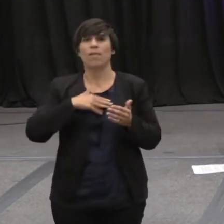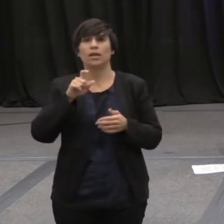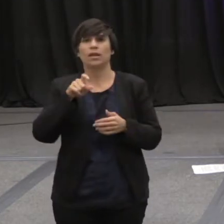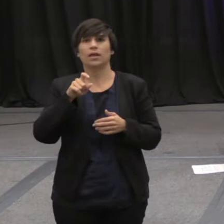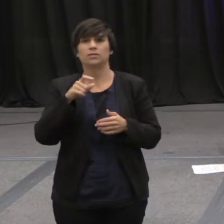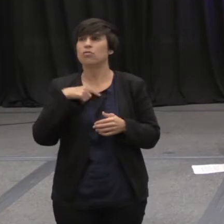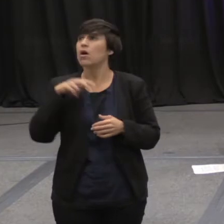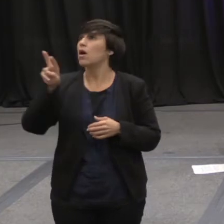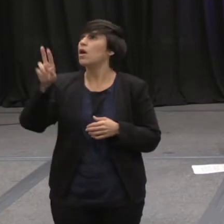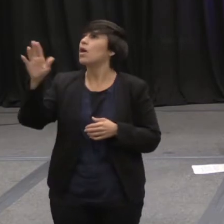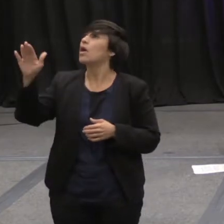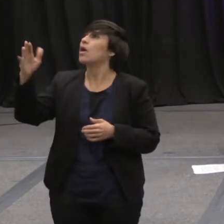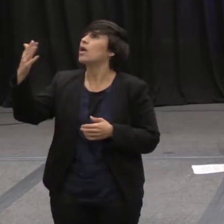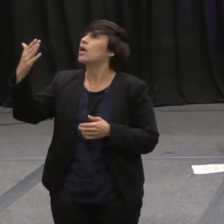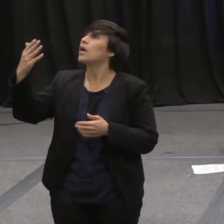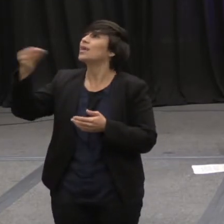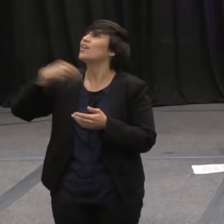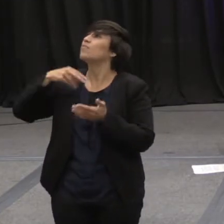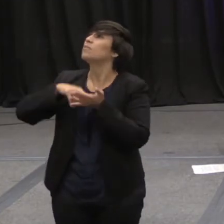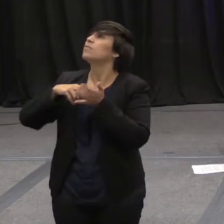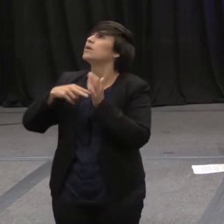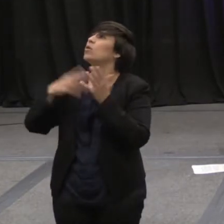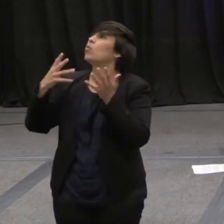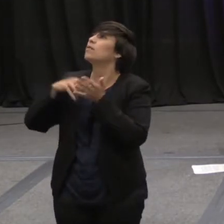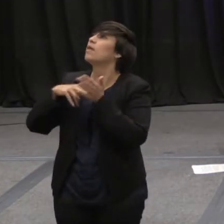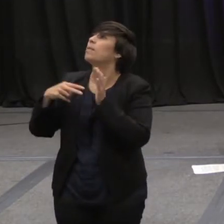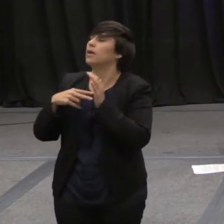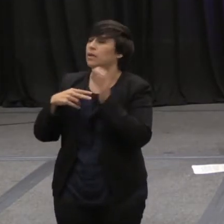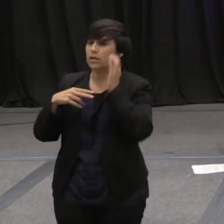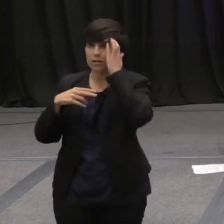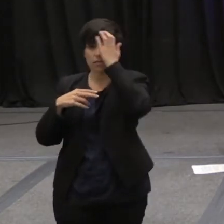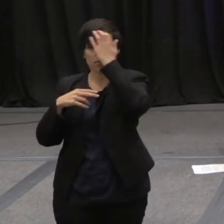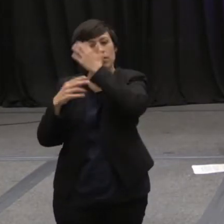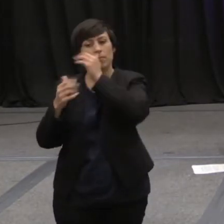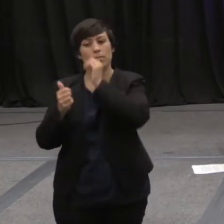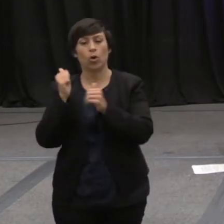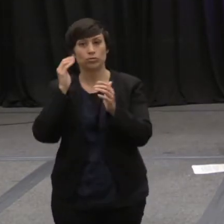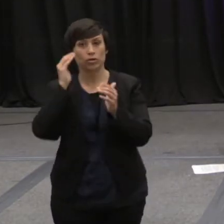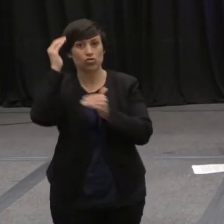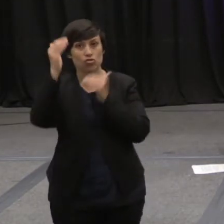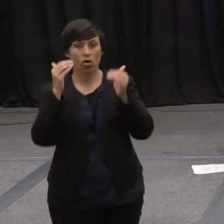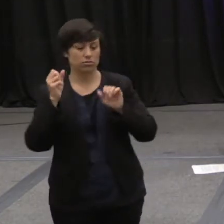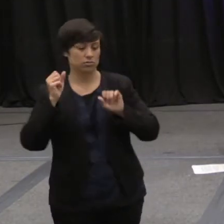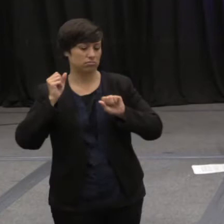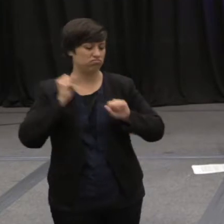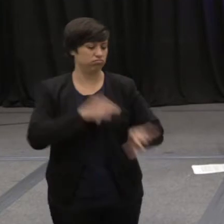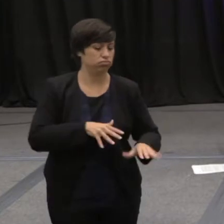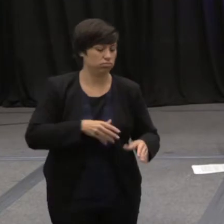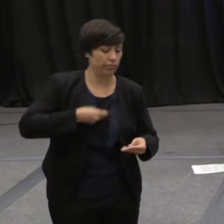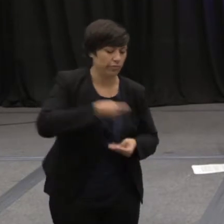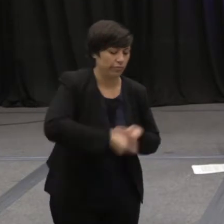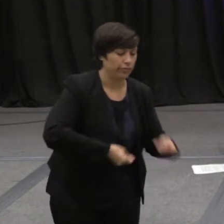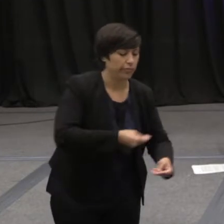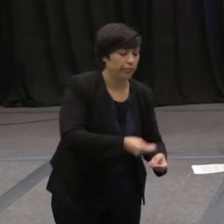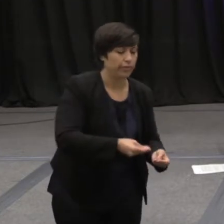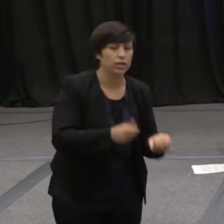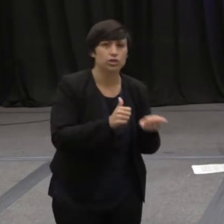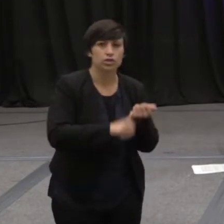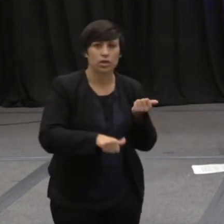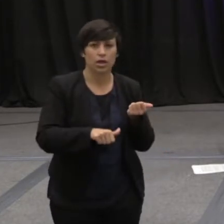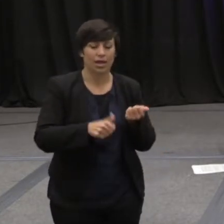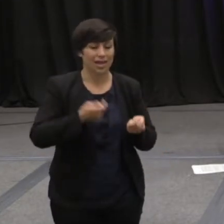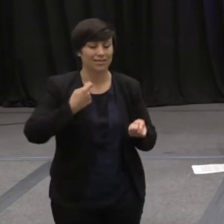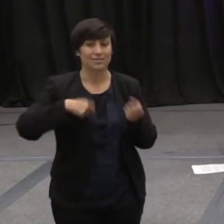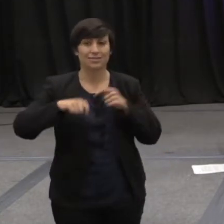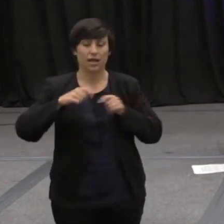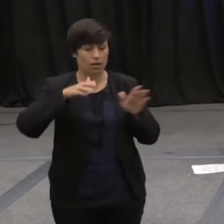I look to you to give me meaning as opposed. So most adults end up dumping their stuff on their kids instead of helping the child with the child's